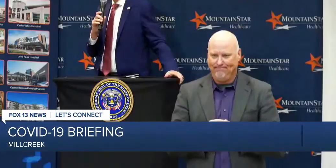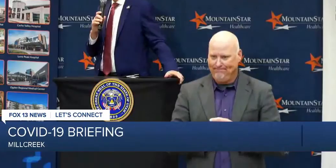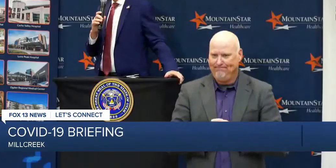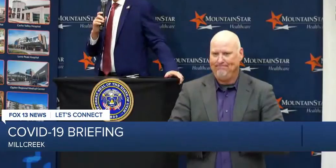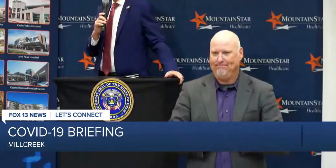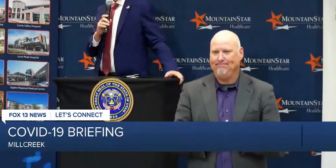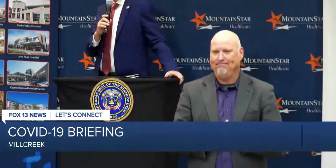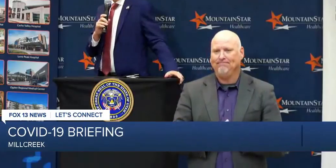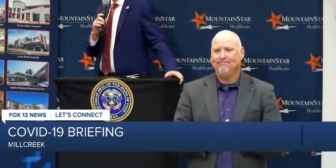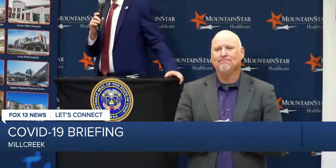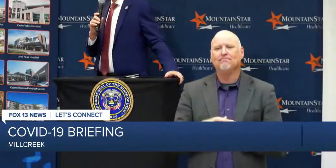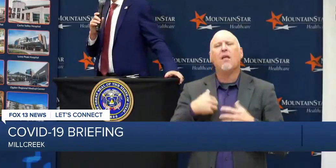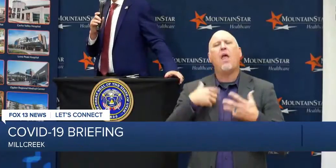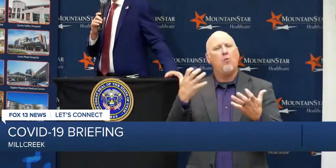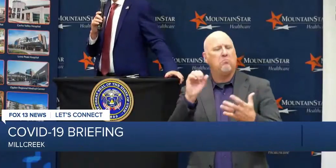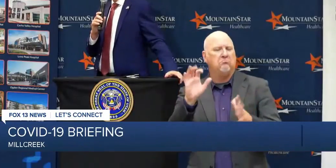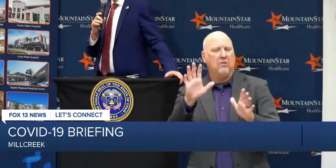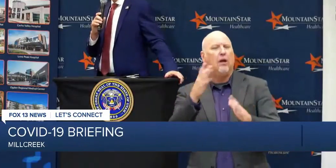we had